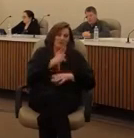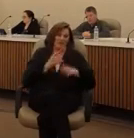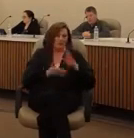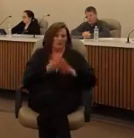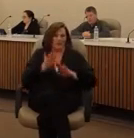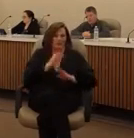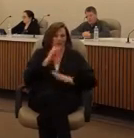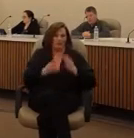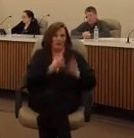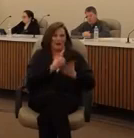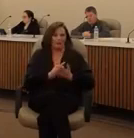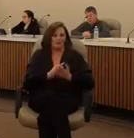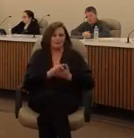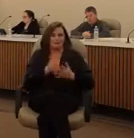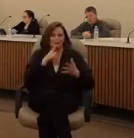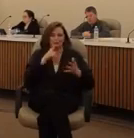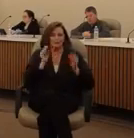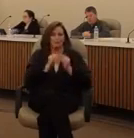The